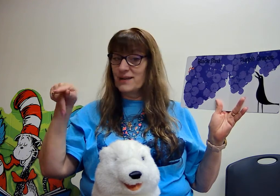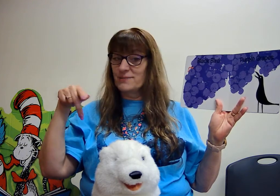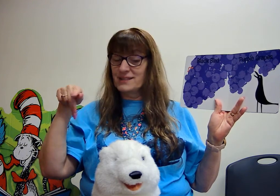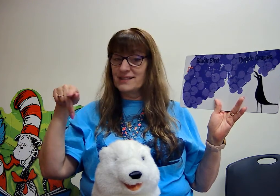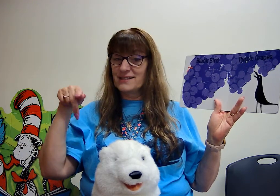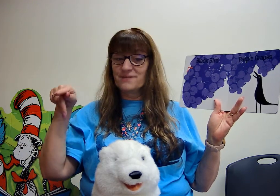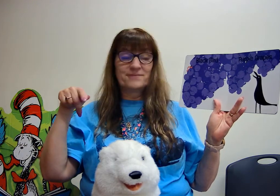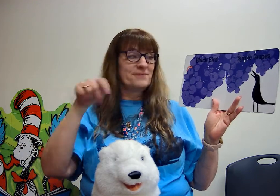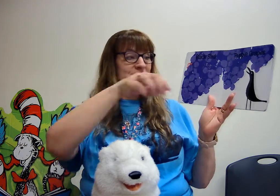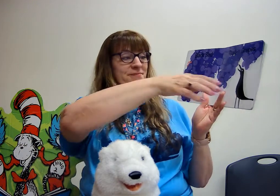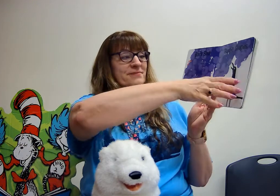grapes.